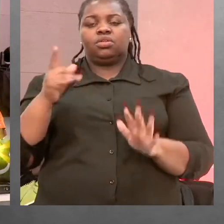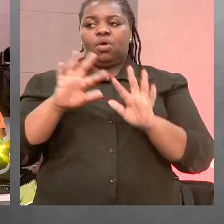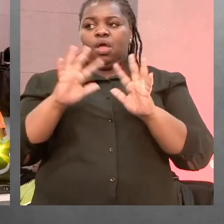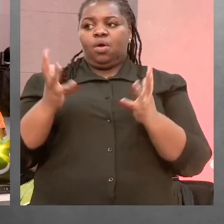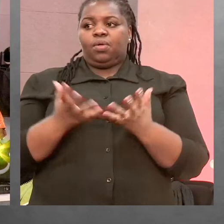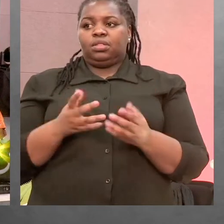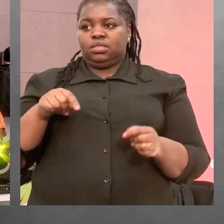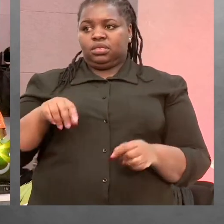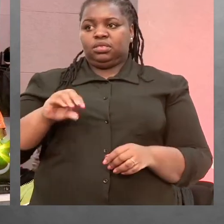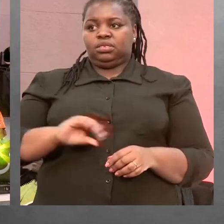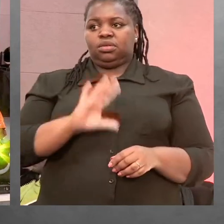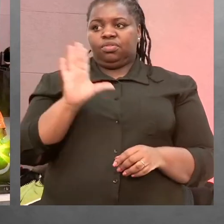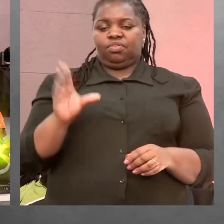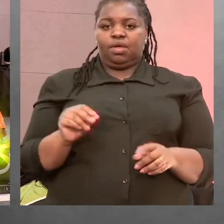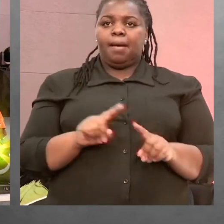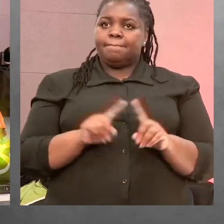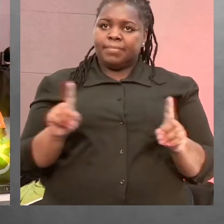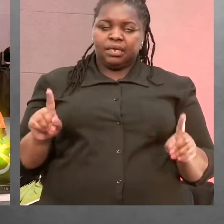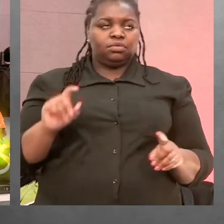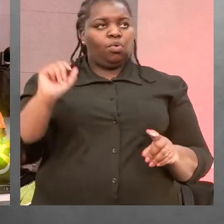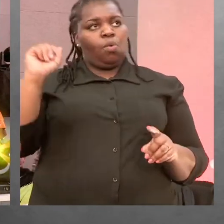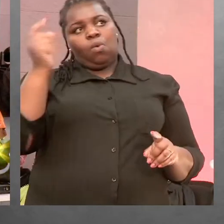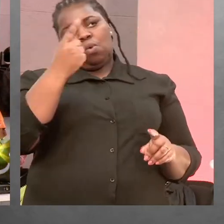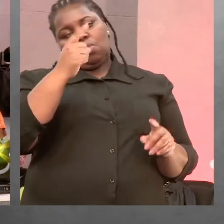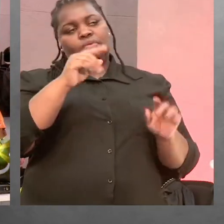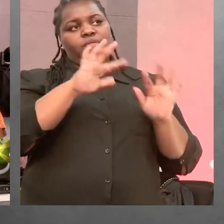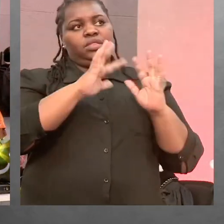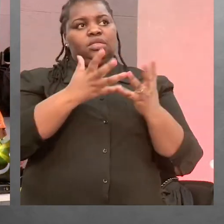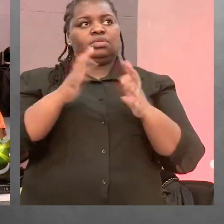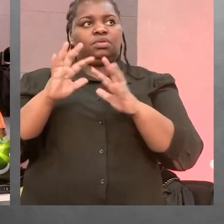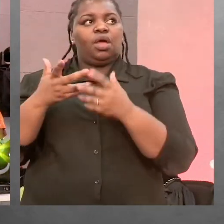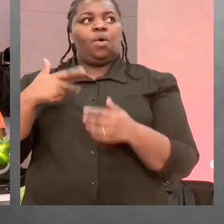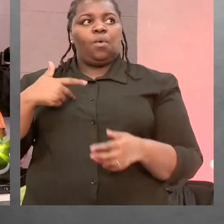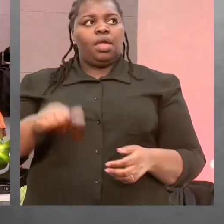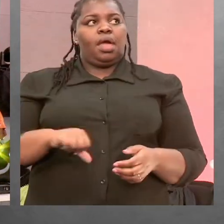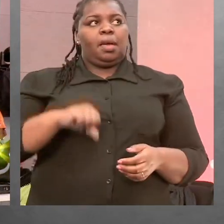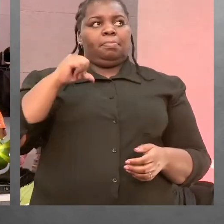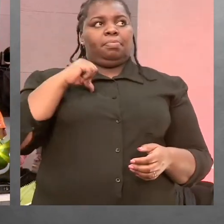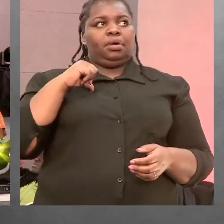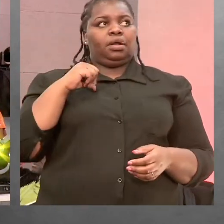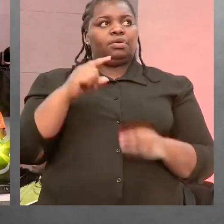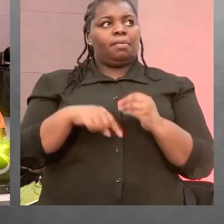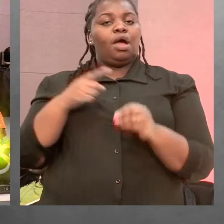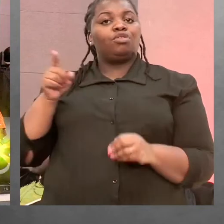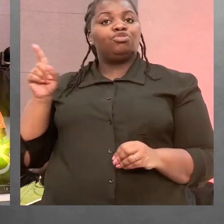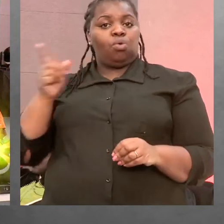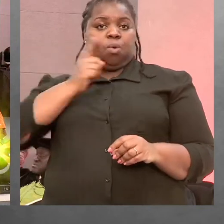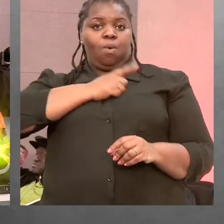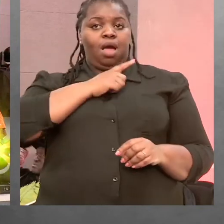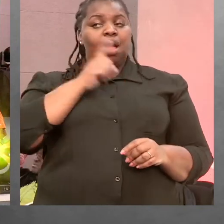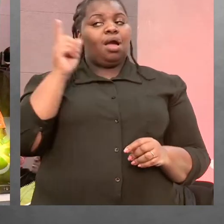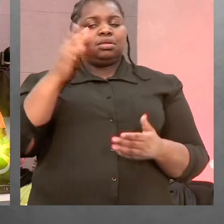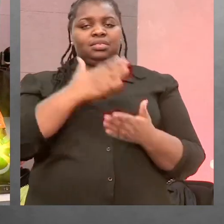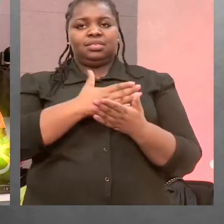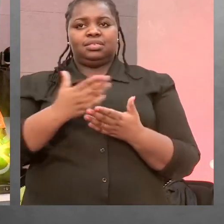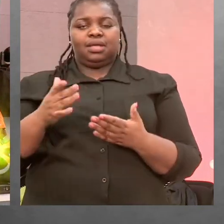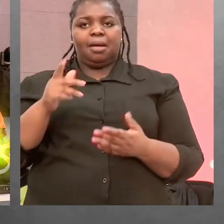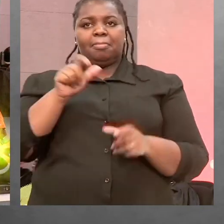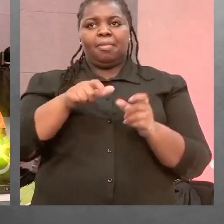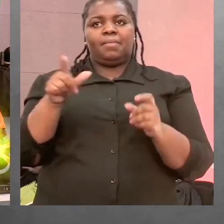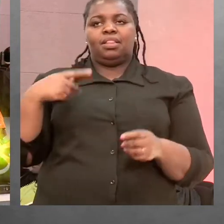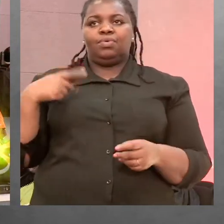lalapha eSouth Africa, but ezizweni. Siyazingca ke ngawe kuba ngomnye ofana noompondo